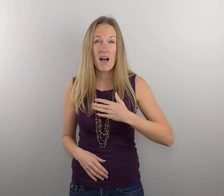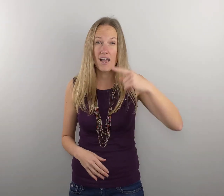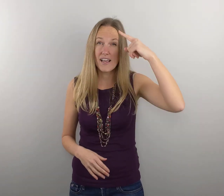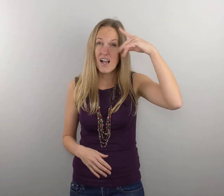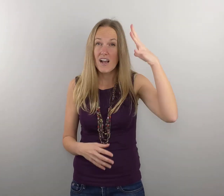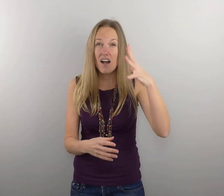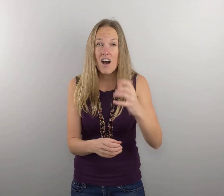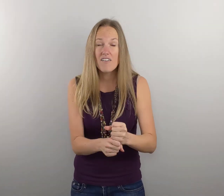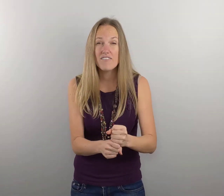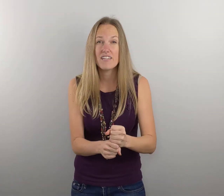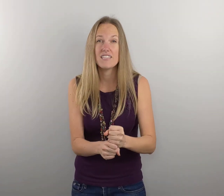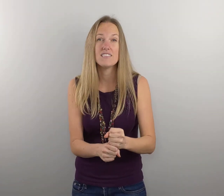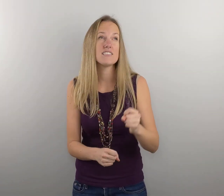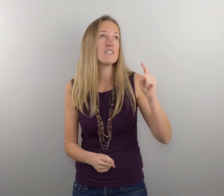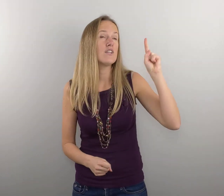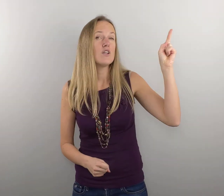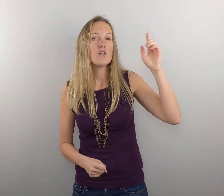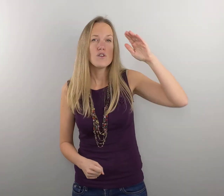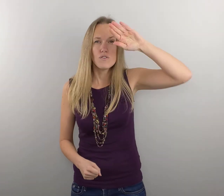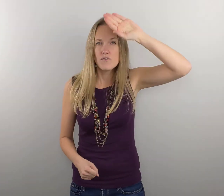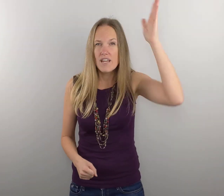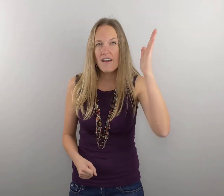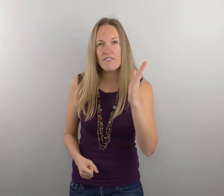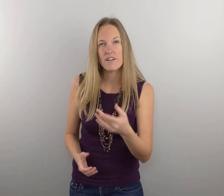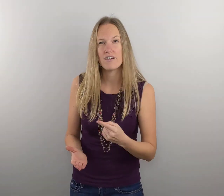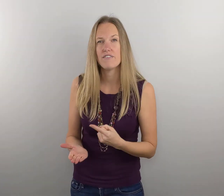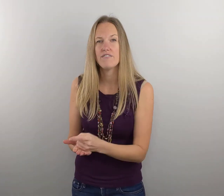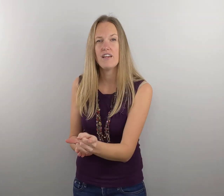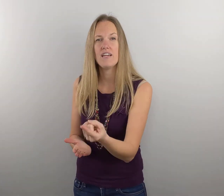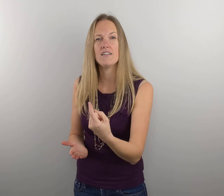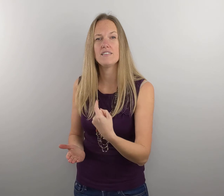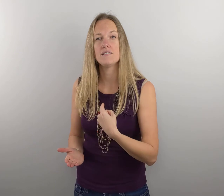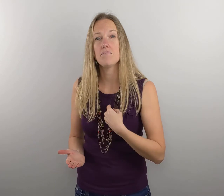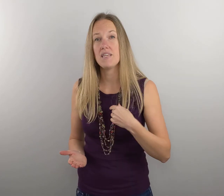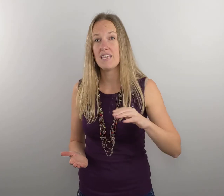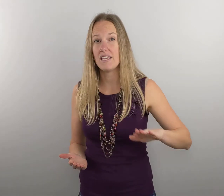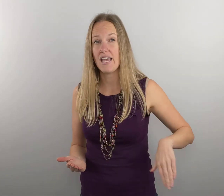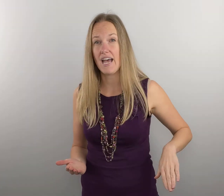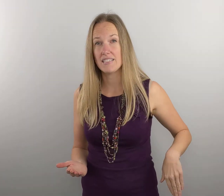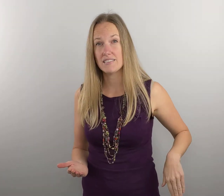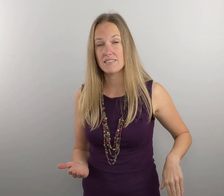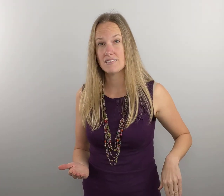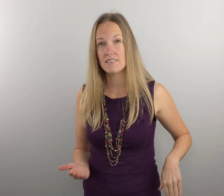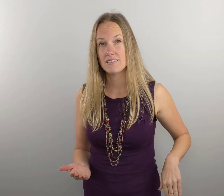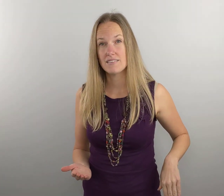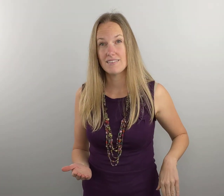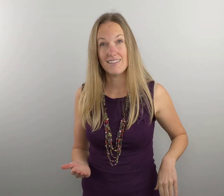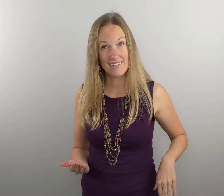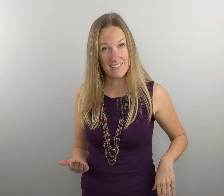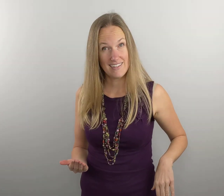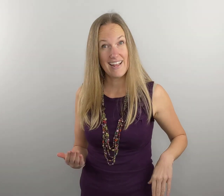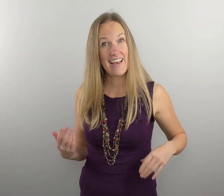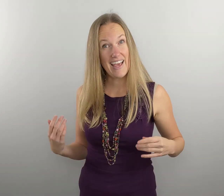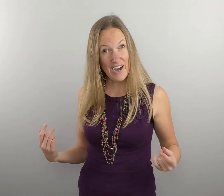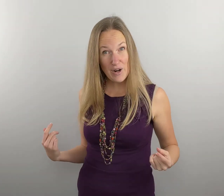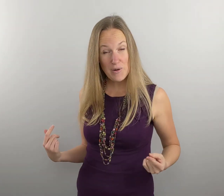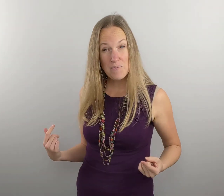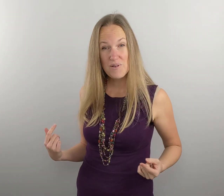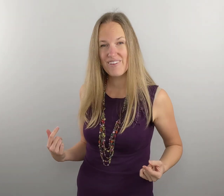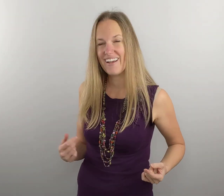my confidence. You've never failed me yet. Okay, and now moving